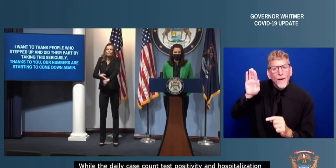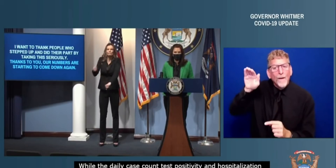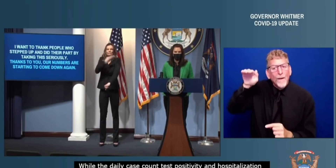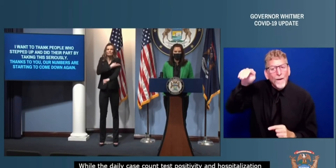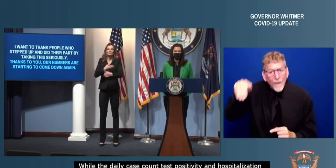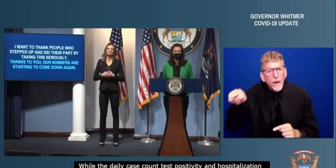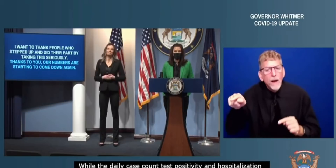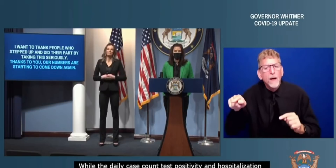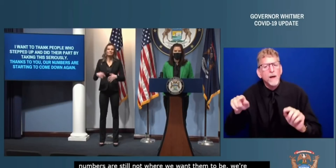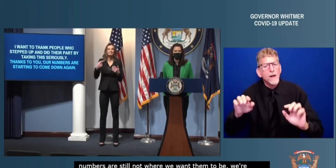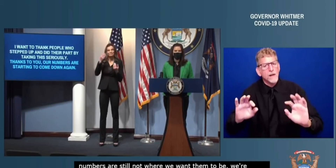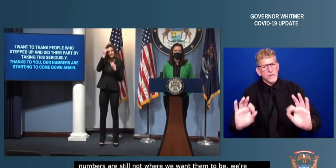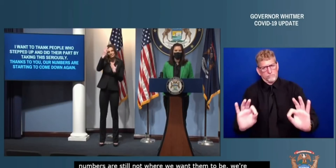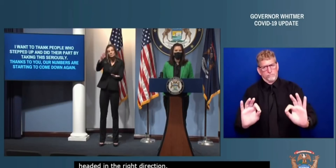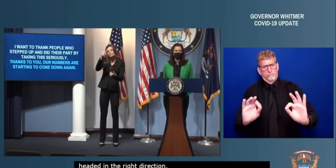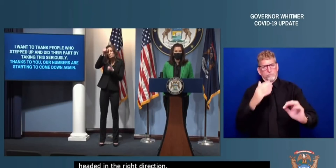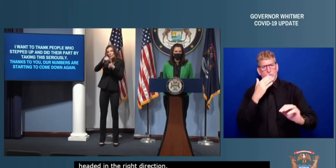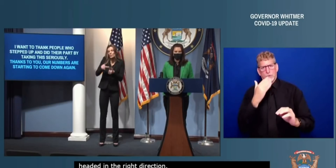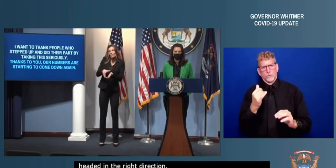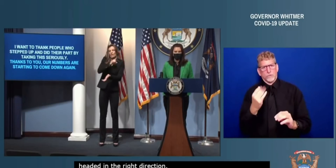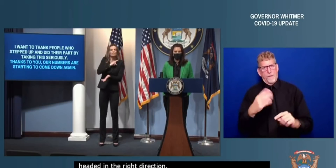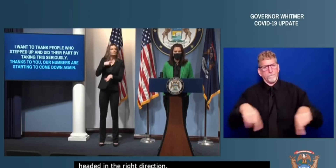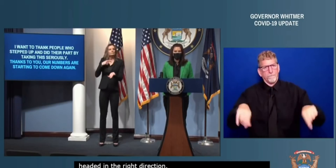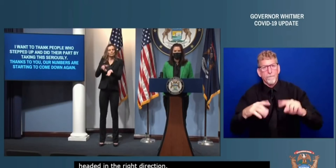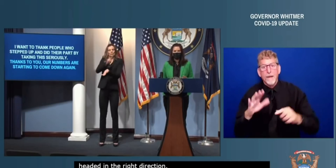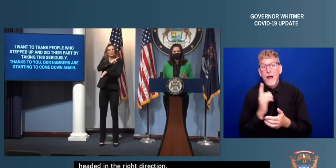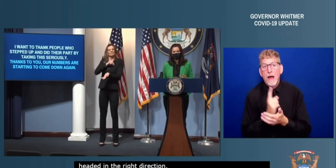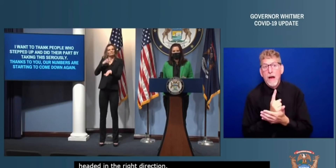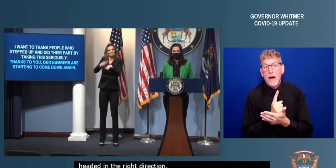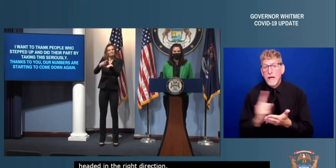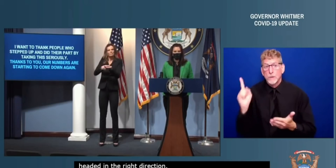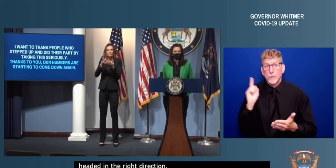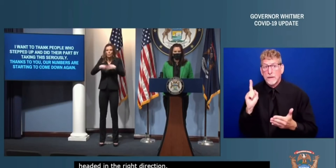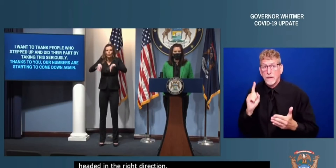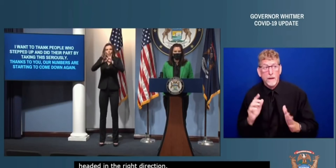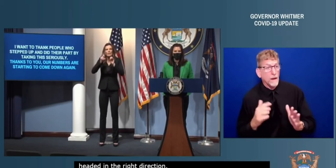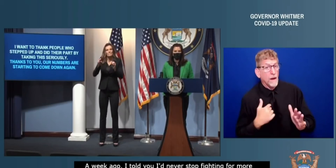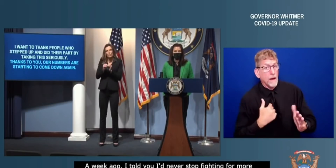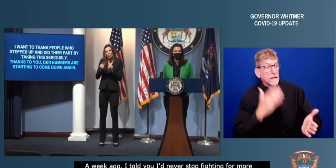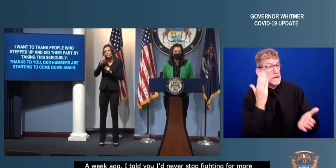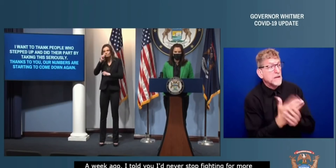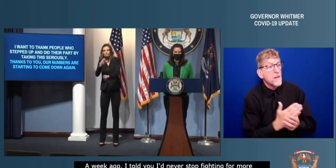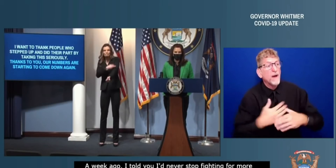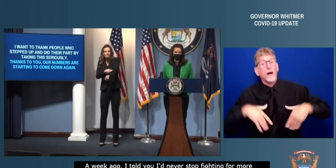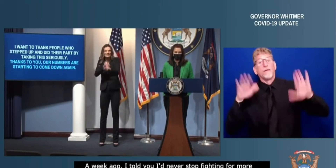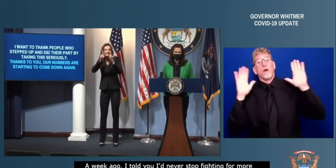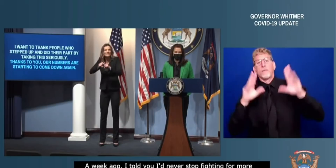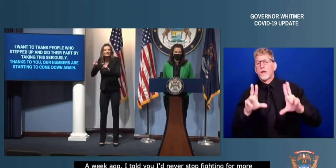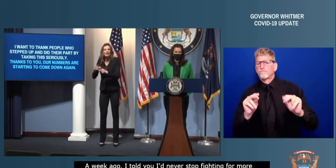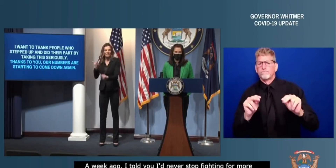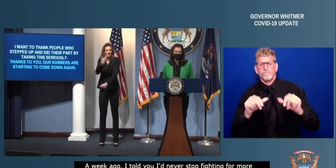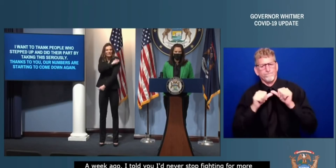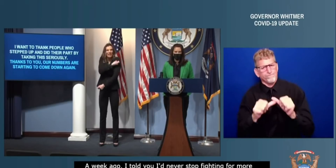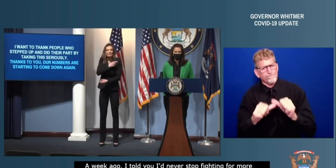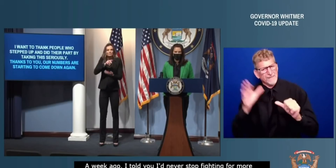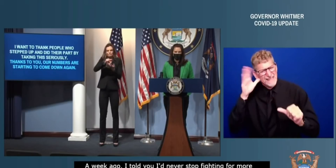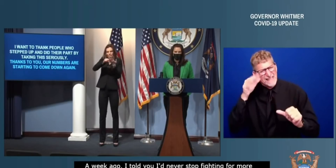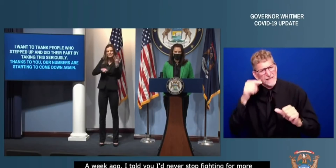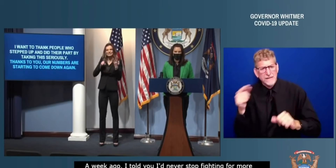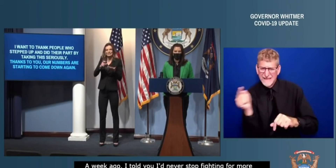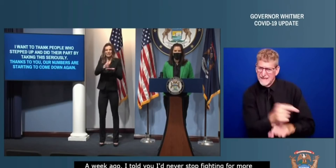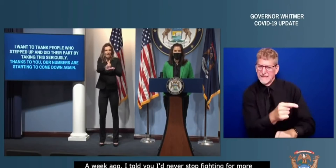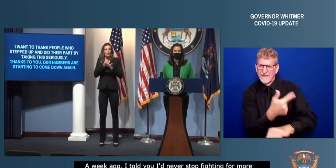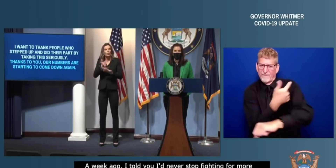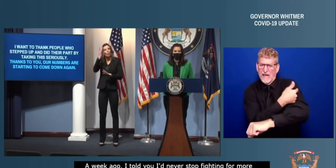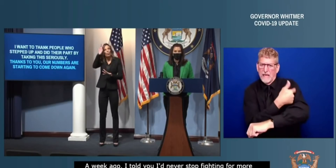stop fighting for more treatments, more tests, more vaccines, anything I can to keep you and your family safe.